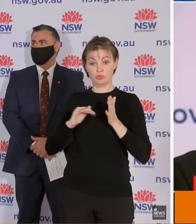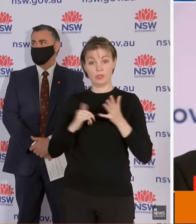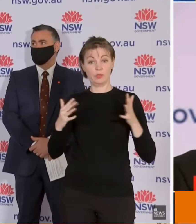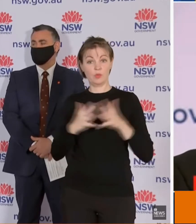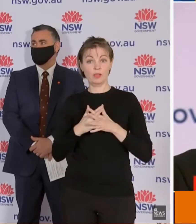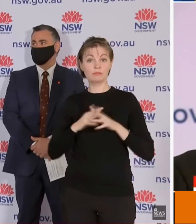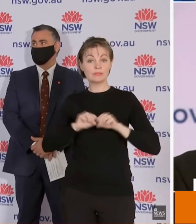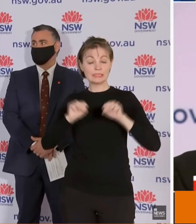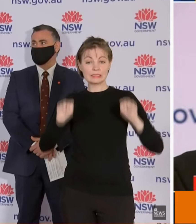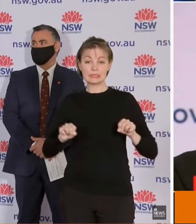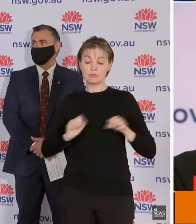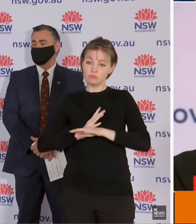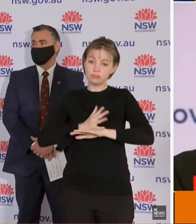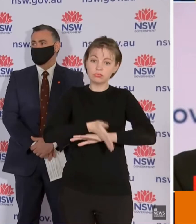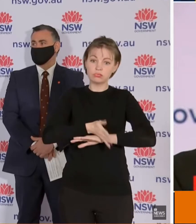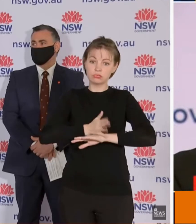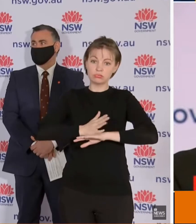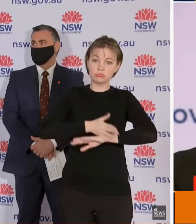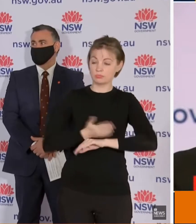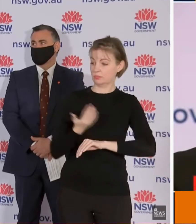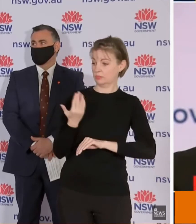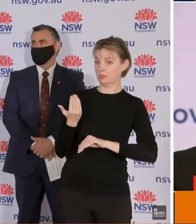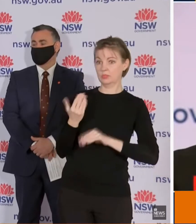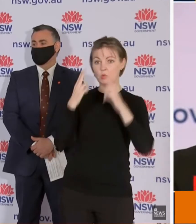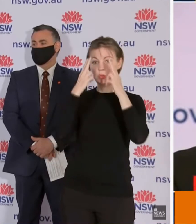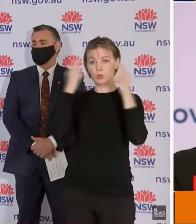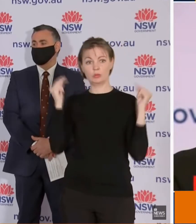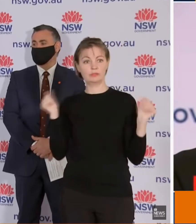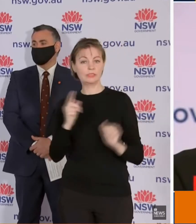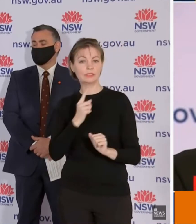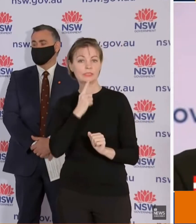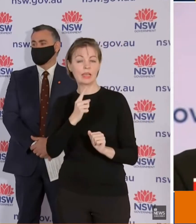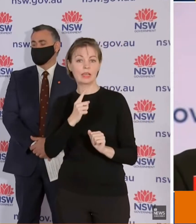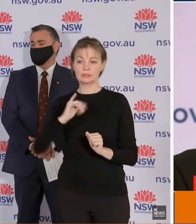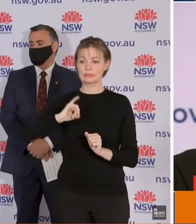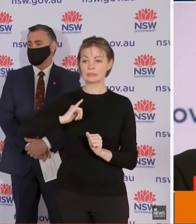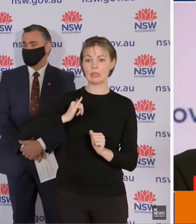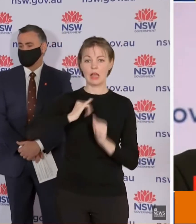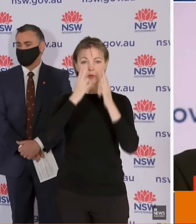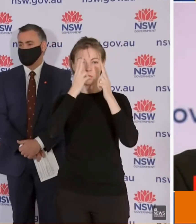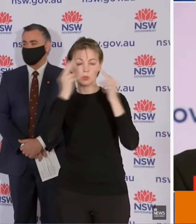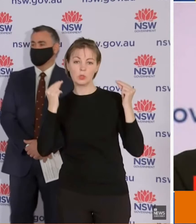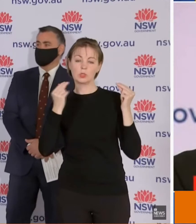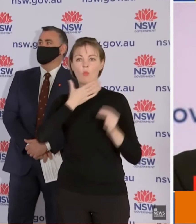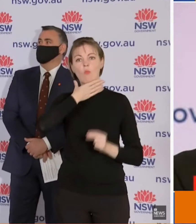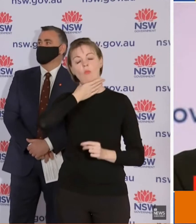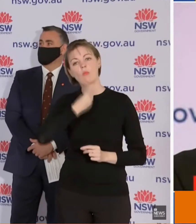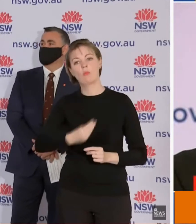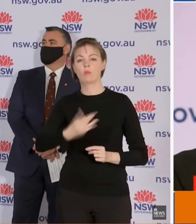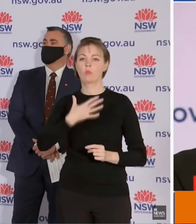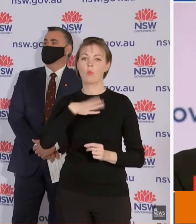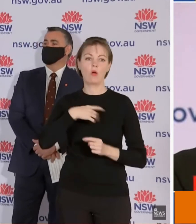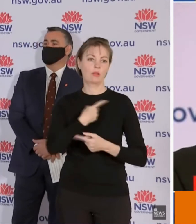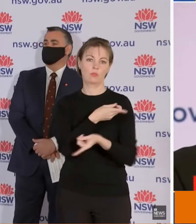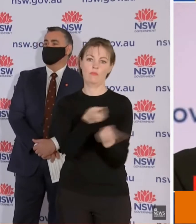best as it can. As we've just heard from Nurse Michelle, health staff at the front line are just desperate to see us all get vaccinated as quickly